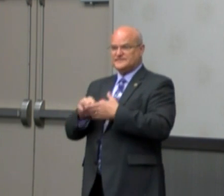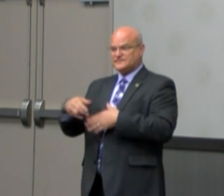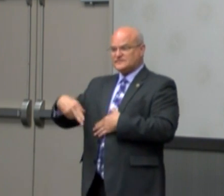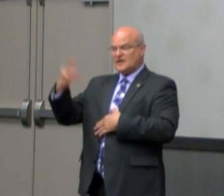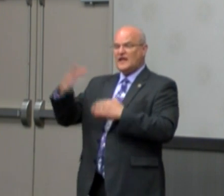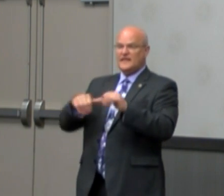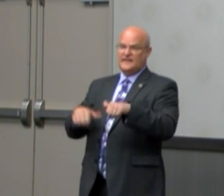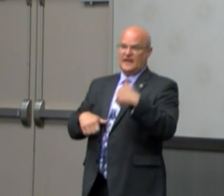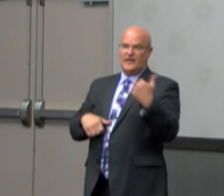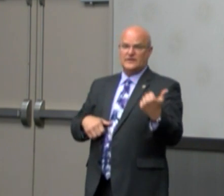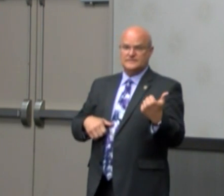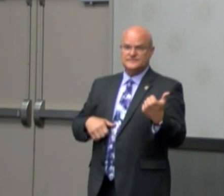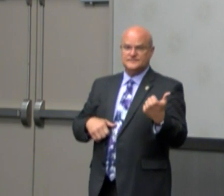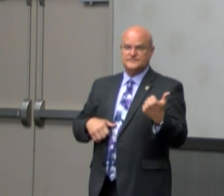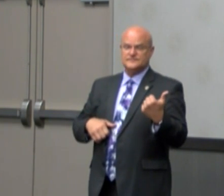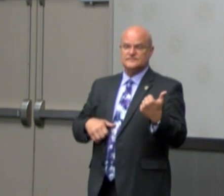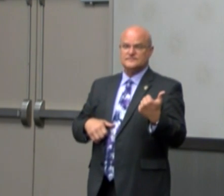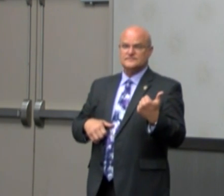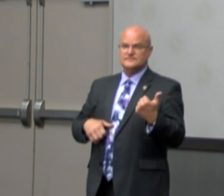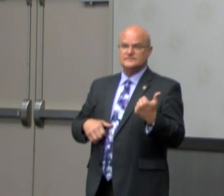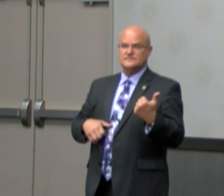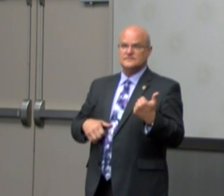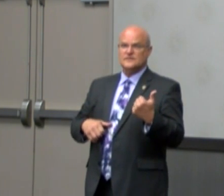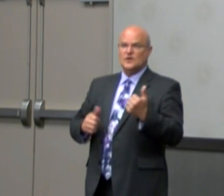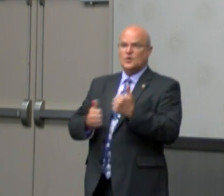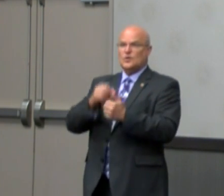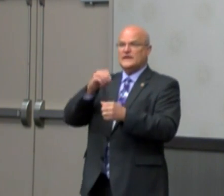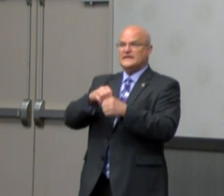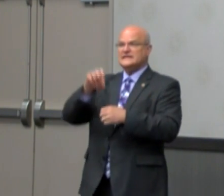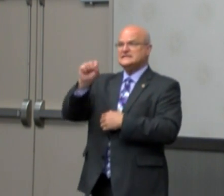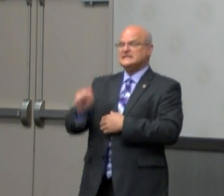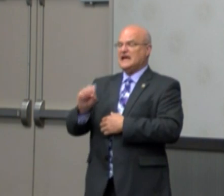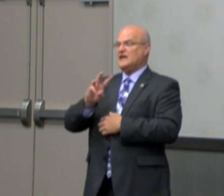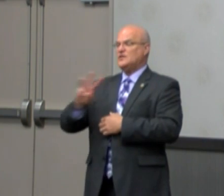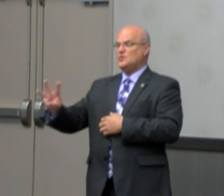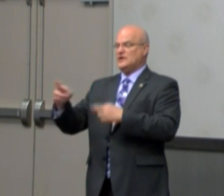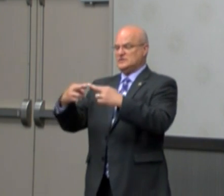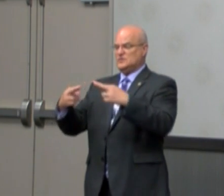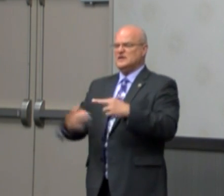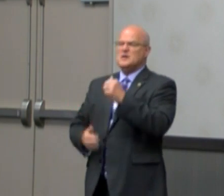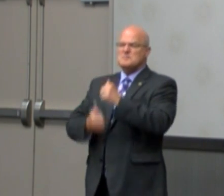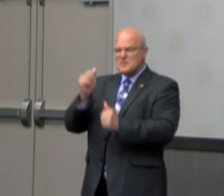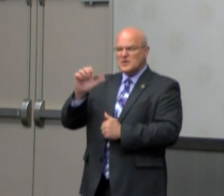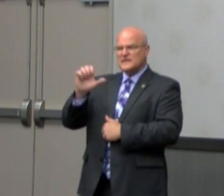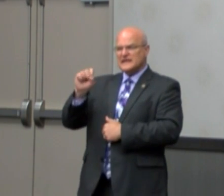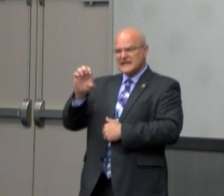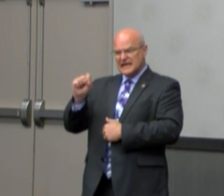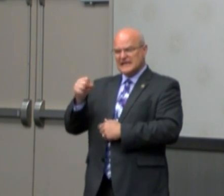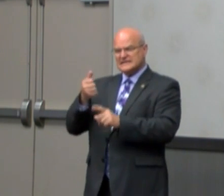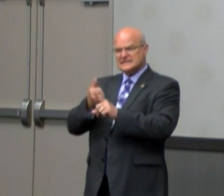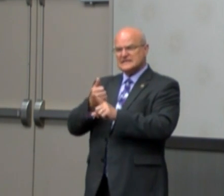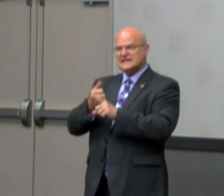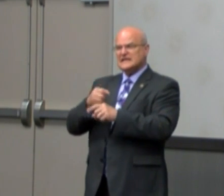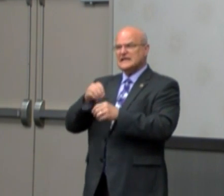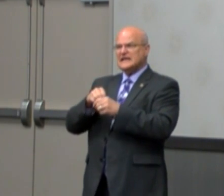higher than the others. In southwest region, most of the cases have been,